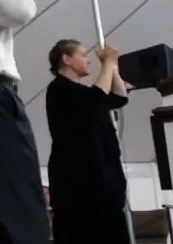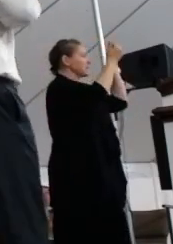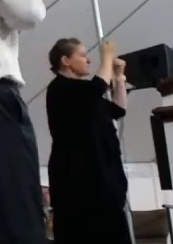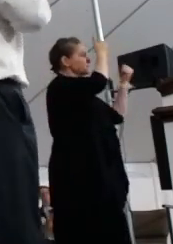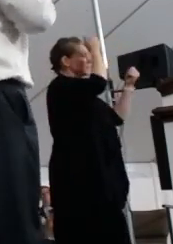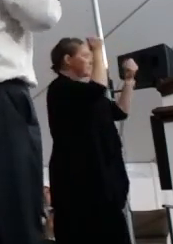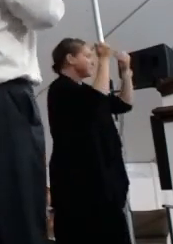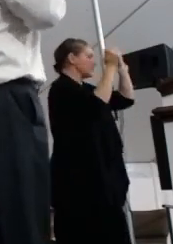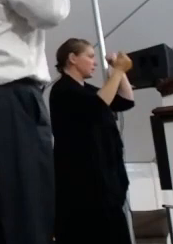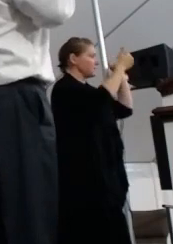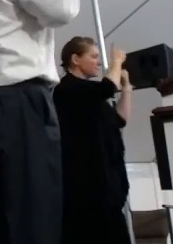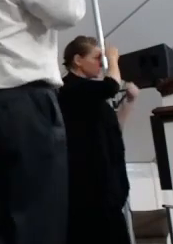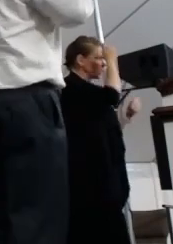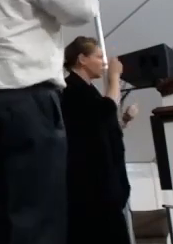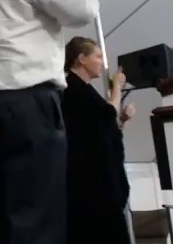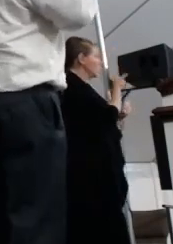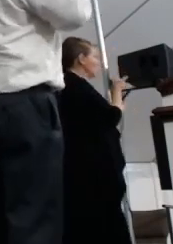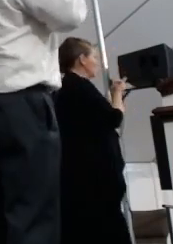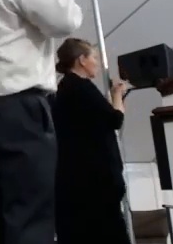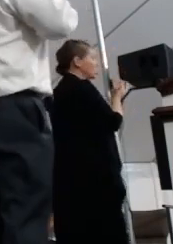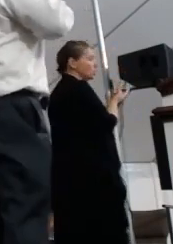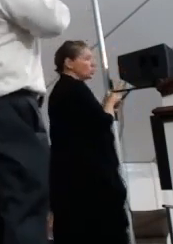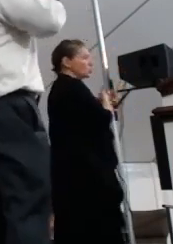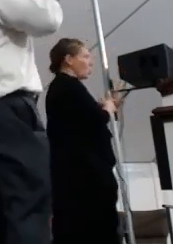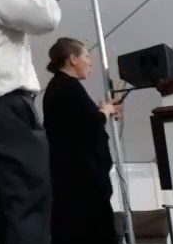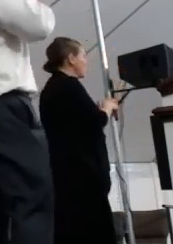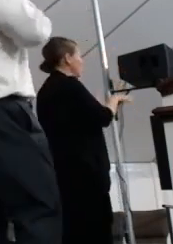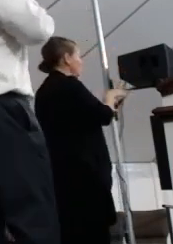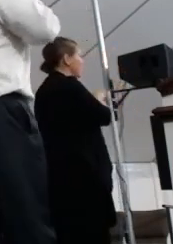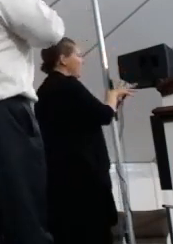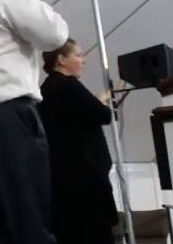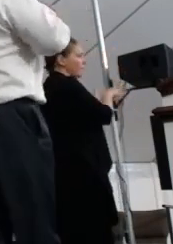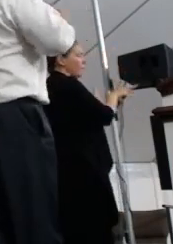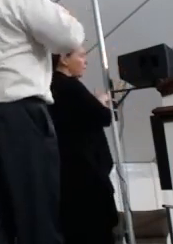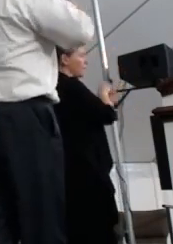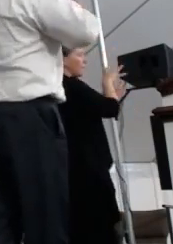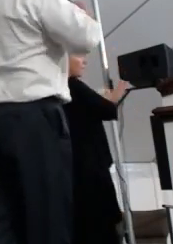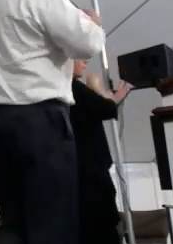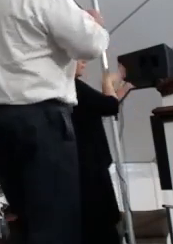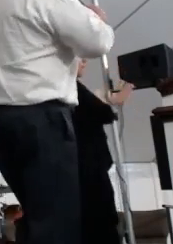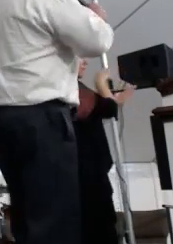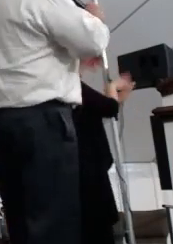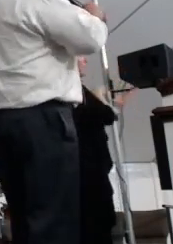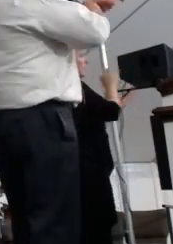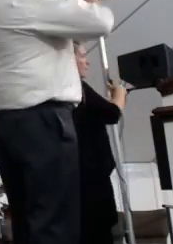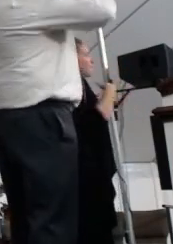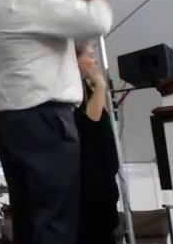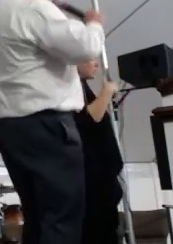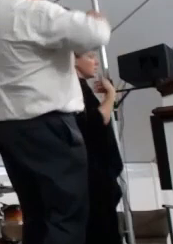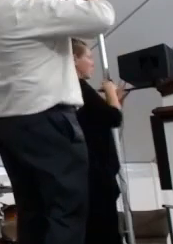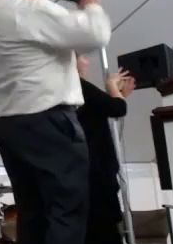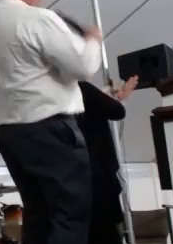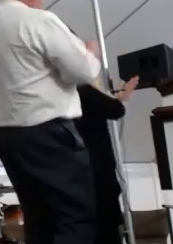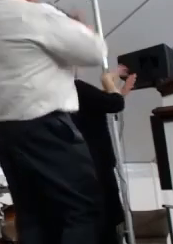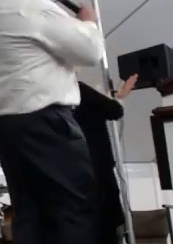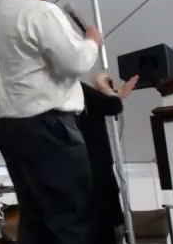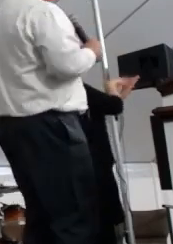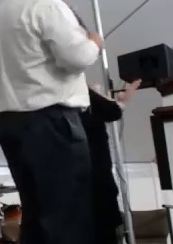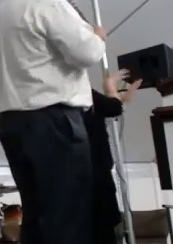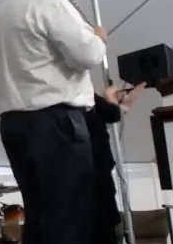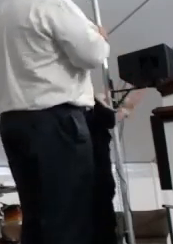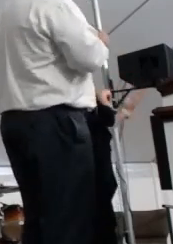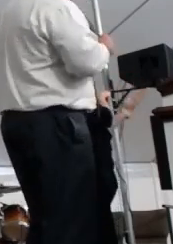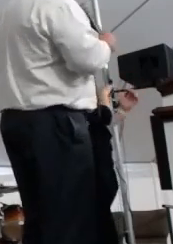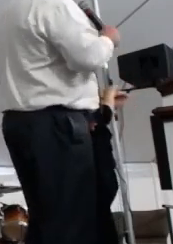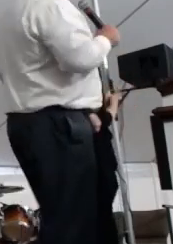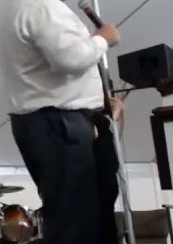began to learn the squeaks and the grunts and the sounds of the Cambodian monkeys. And she began to learn how to